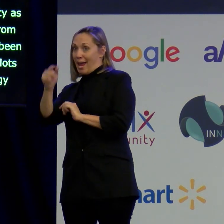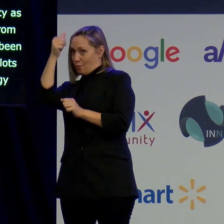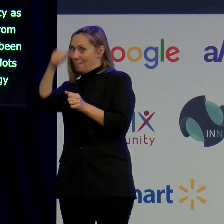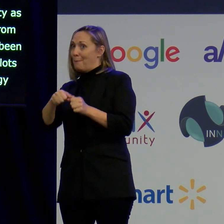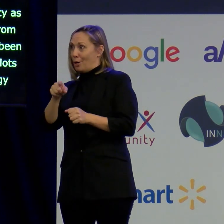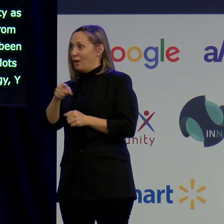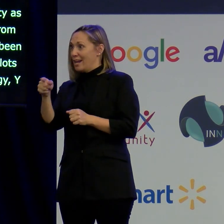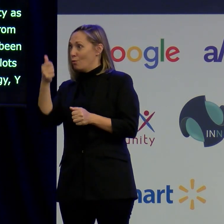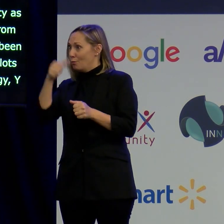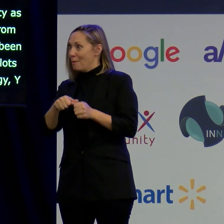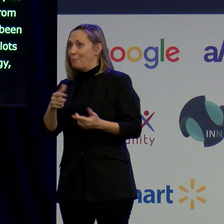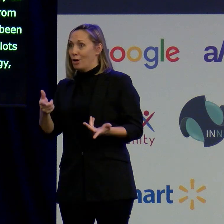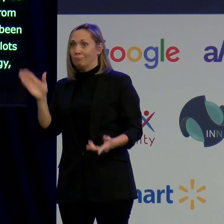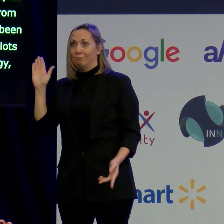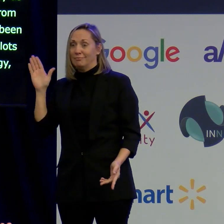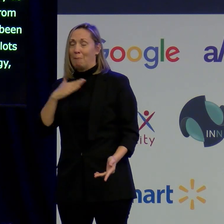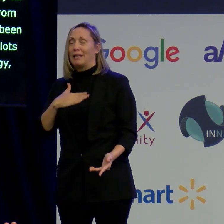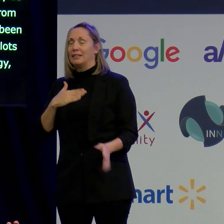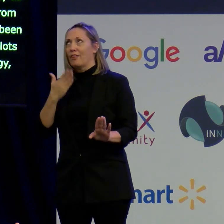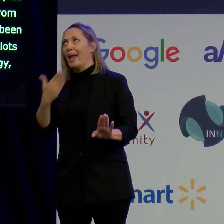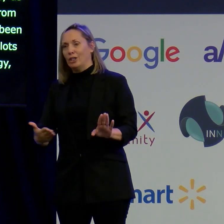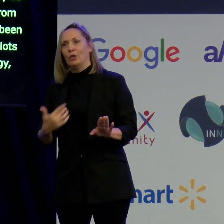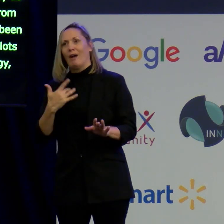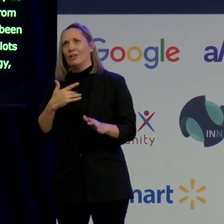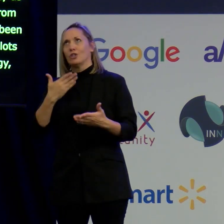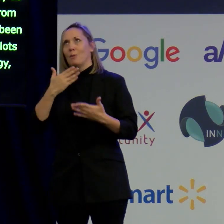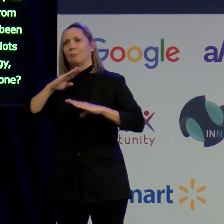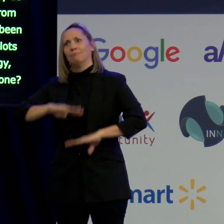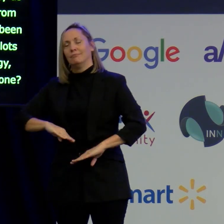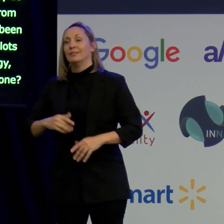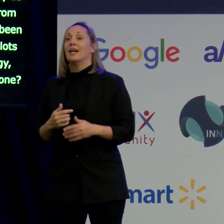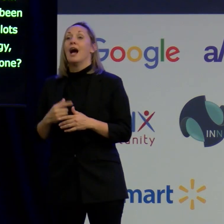Y2K, anyone? Please, thank you, I feel so much better.